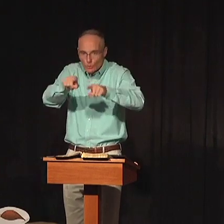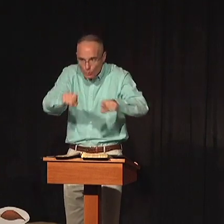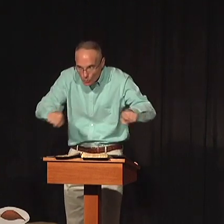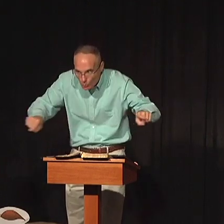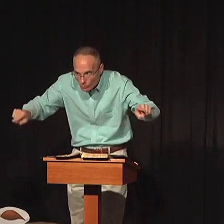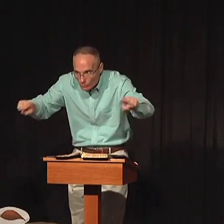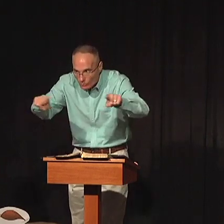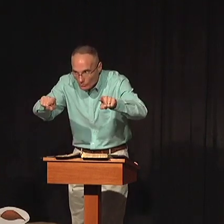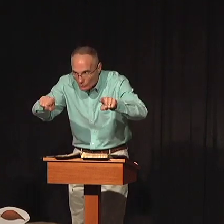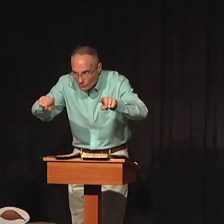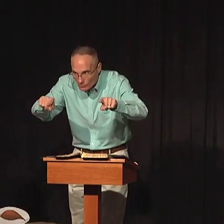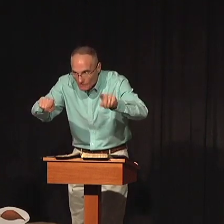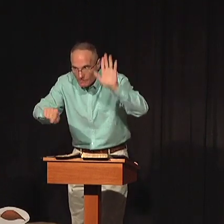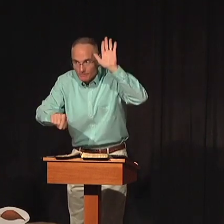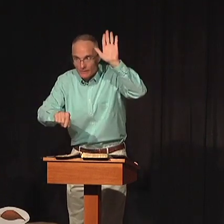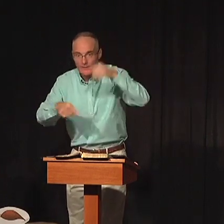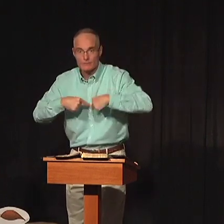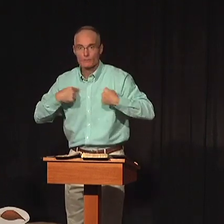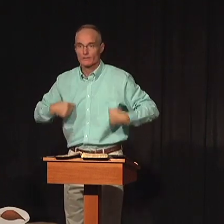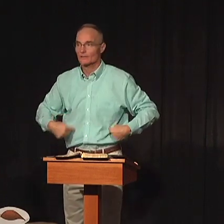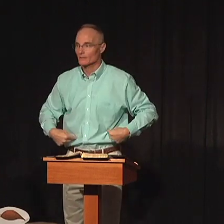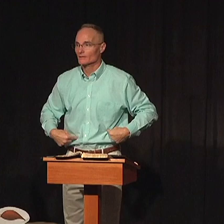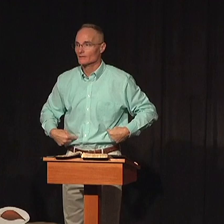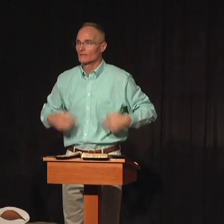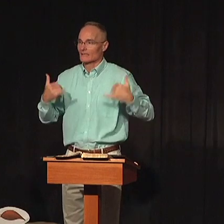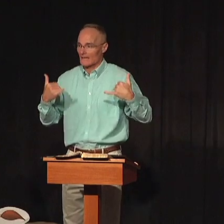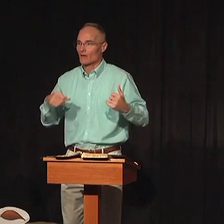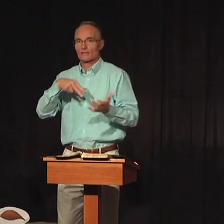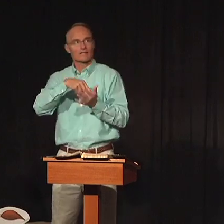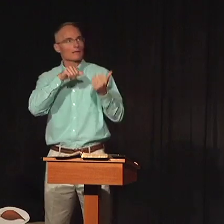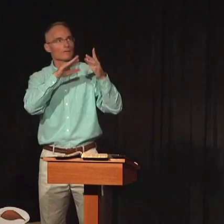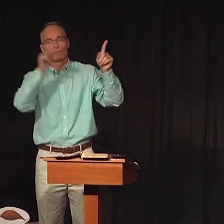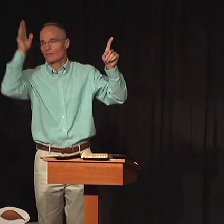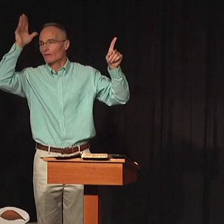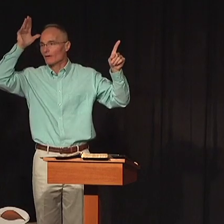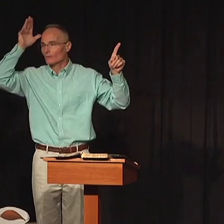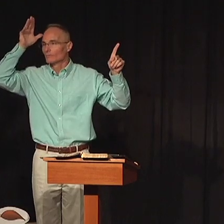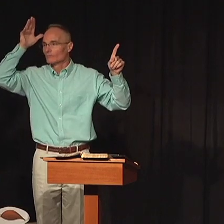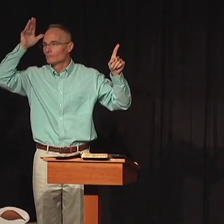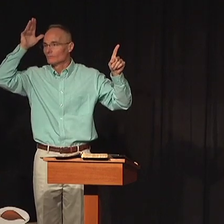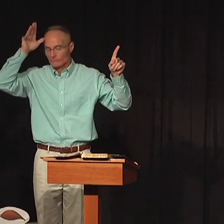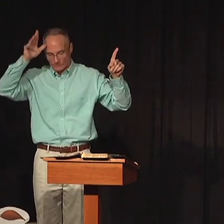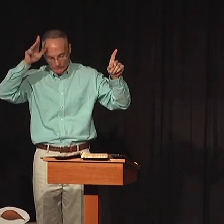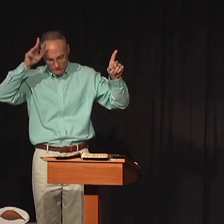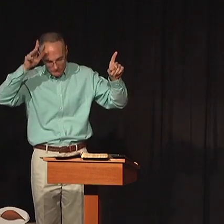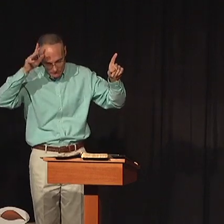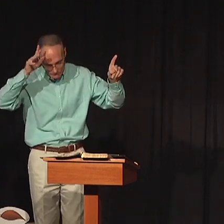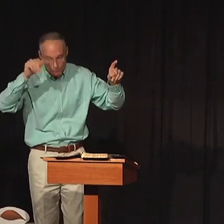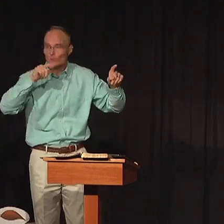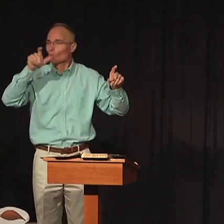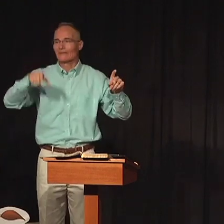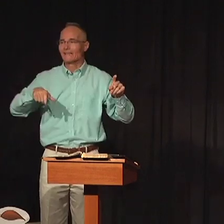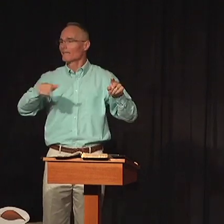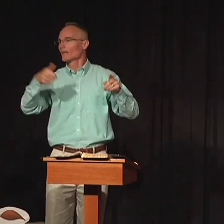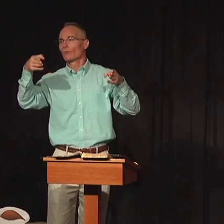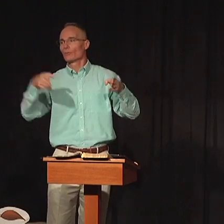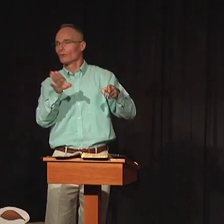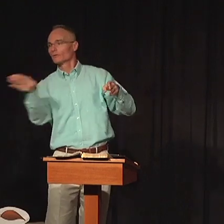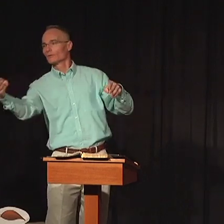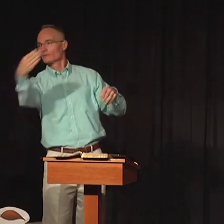Father. And now you are his priests. Now you can stand before the Father. You don't need